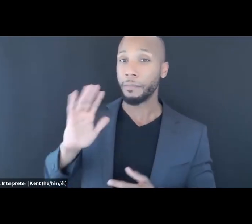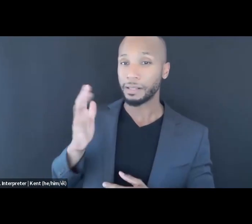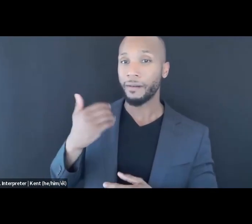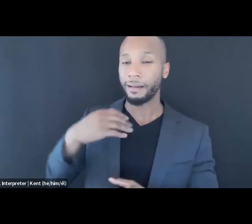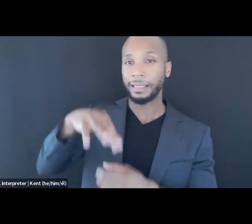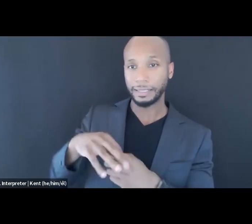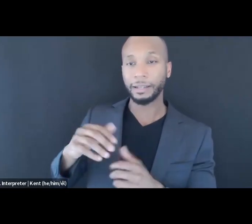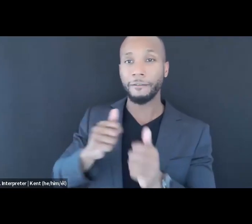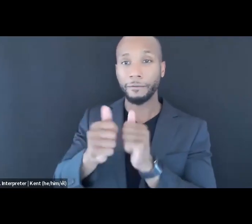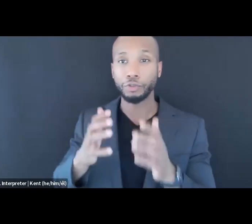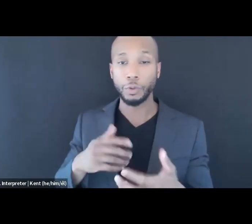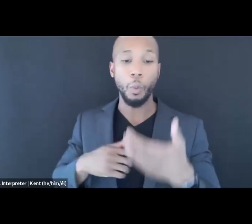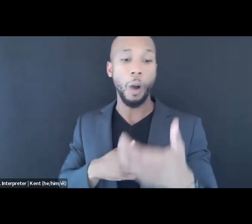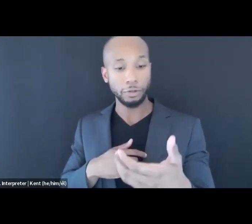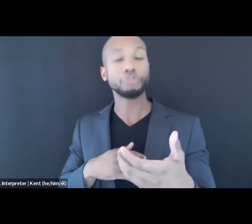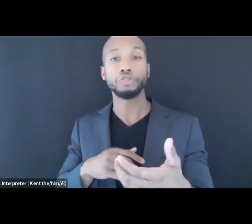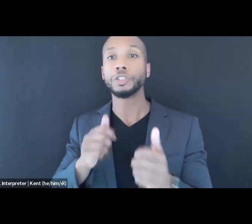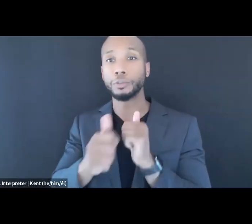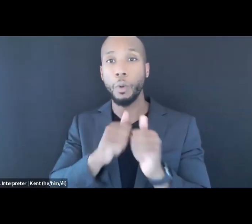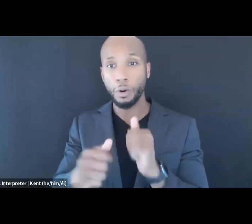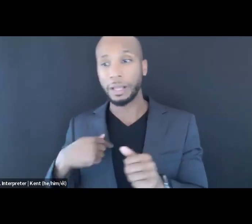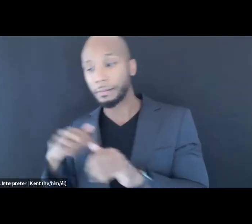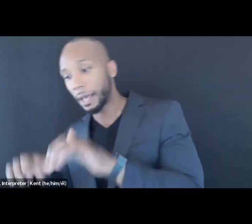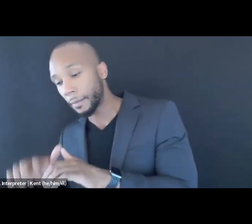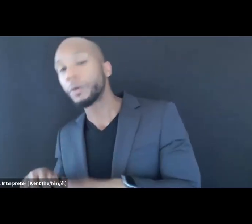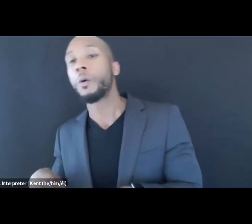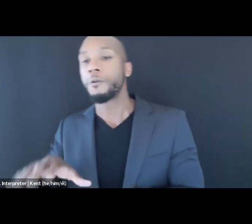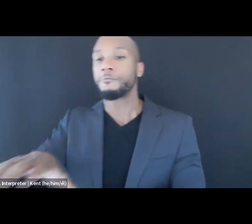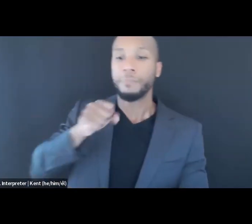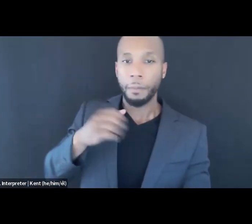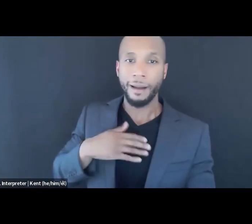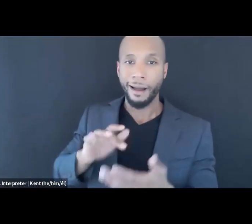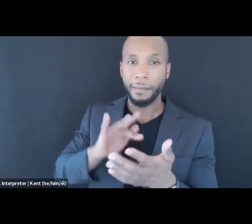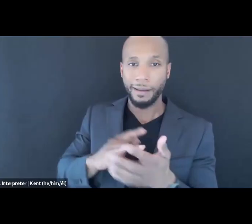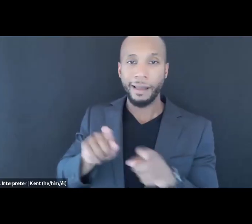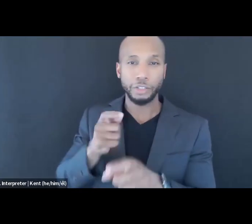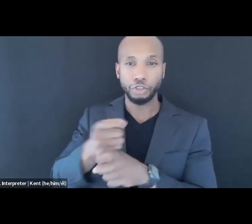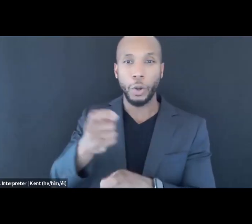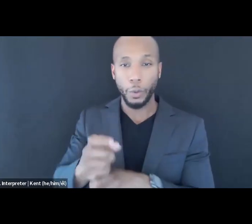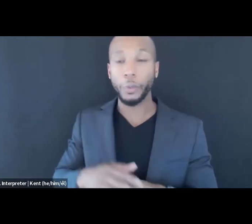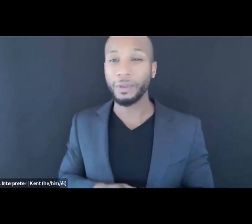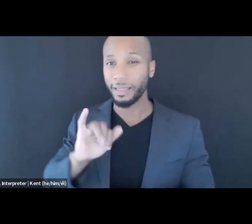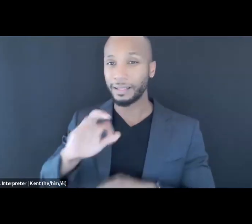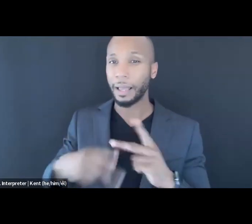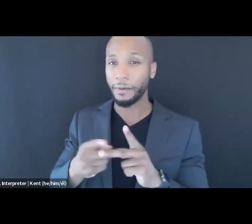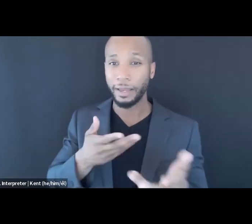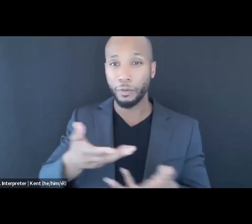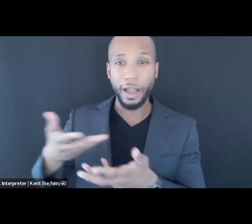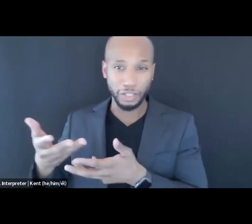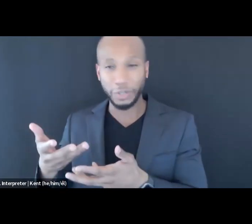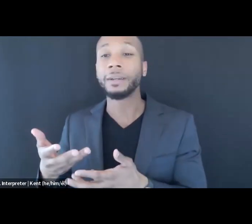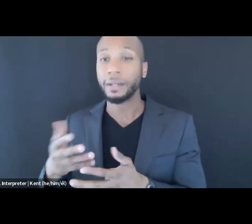officials watch sports on their phone as I'm typing, or grab my iPad away, as a joke. These types of